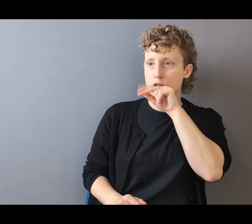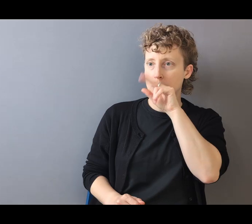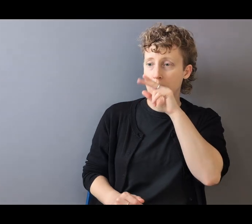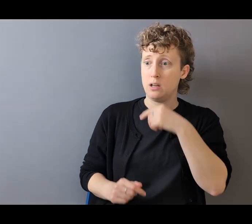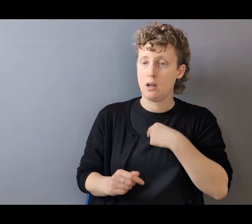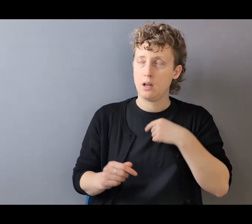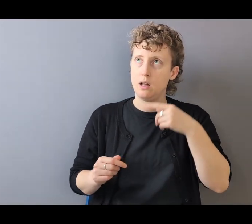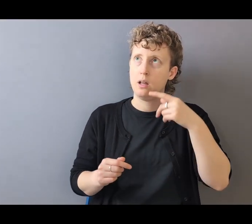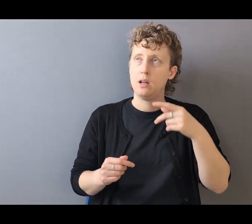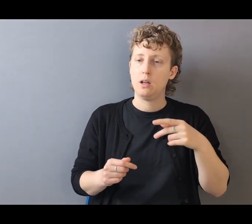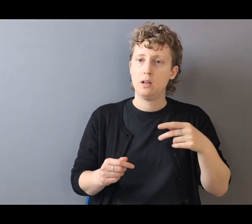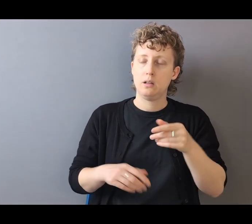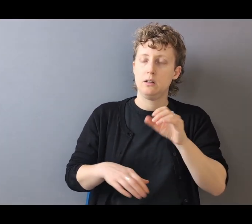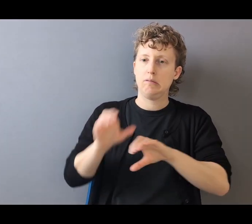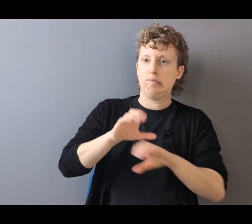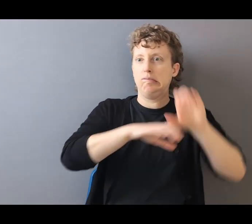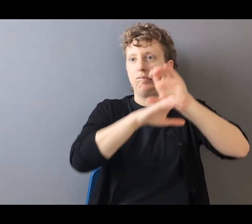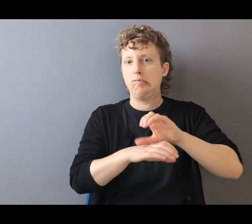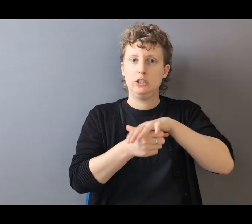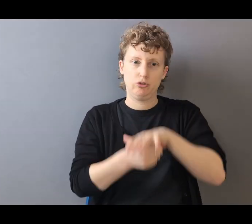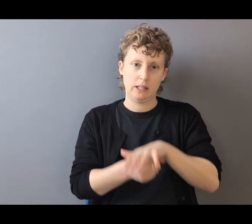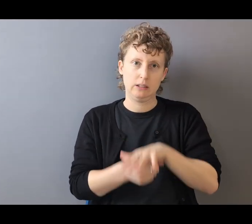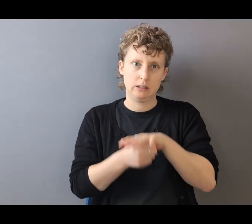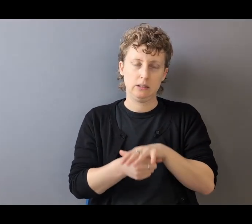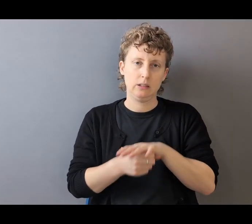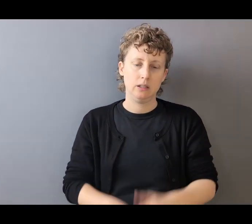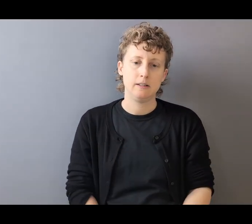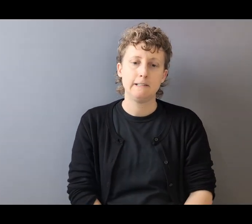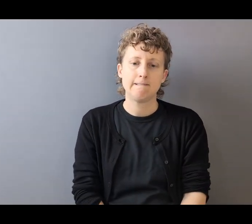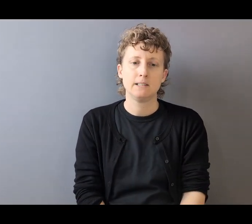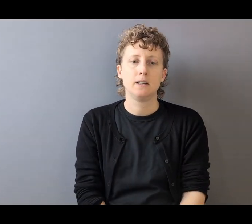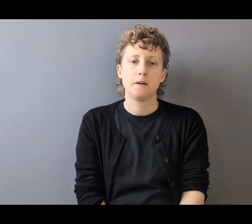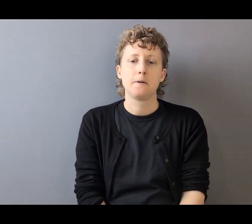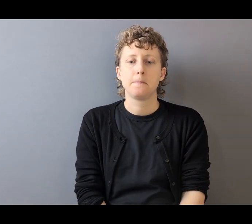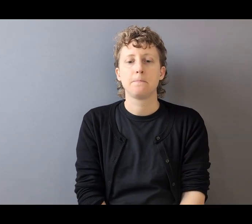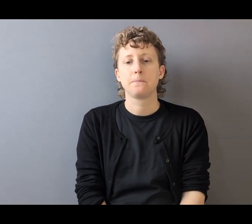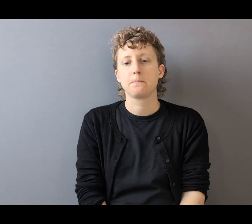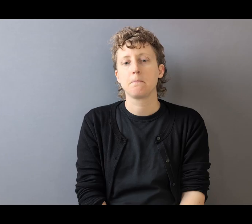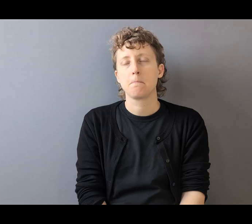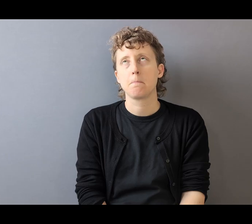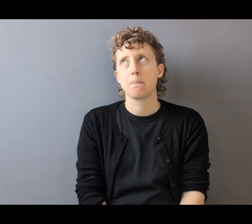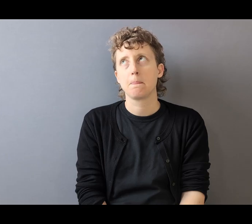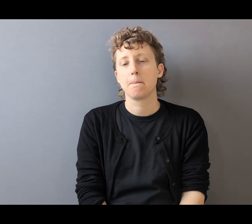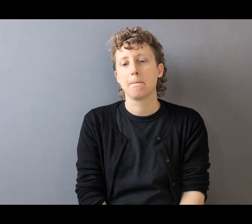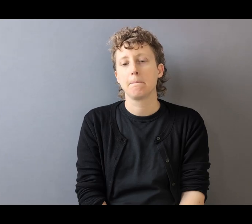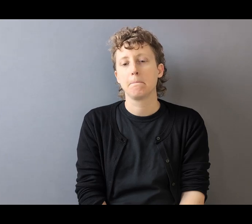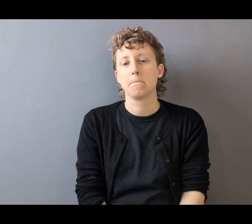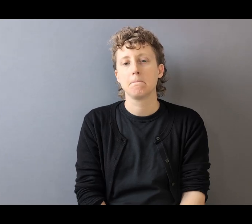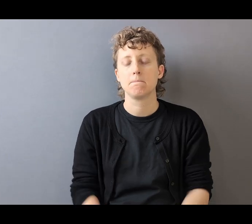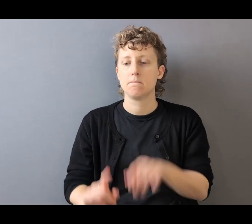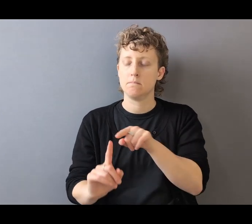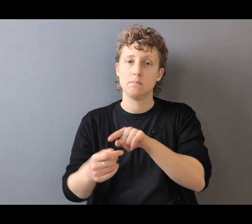you are under with. So that's the two things. So having the possibility to reach as many people as possible through the